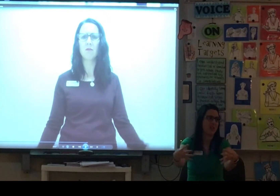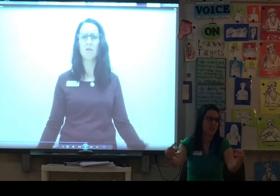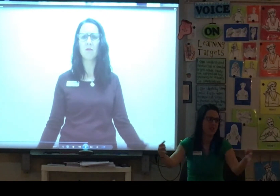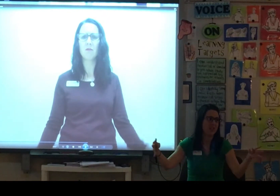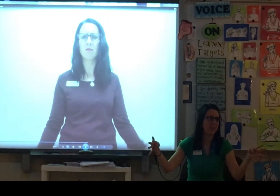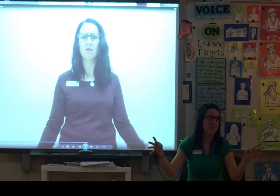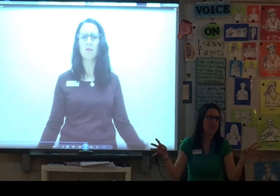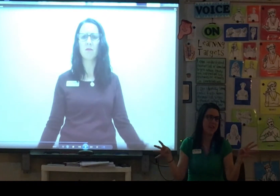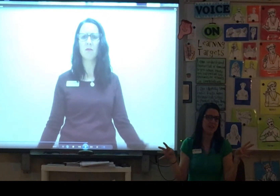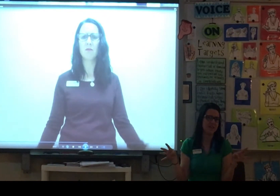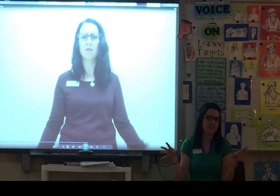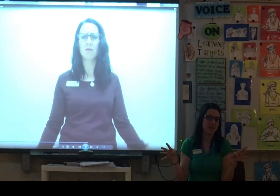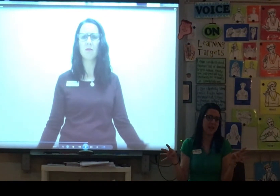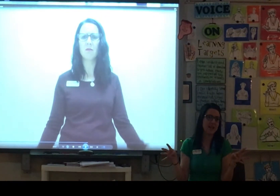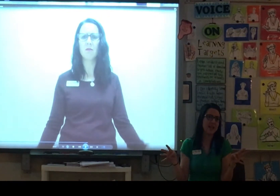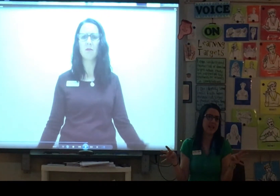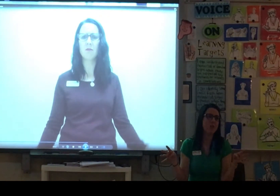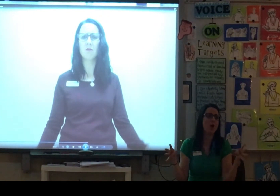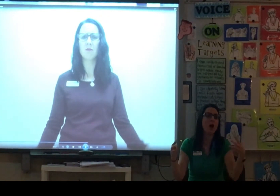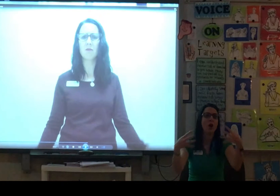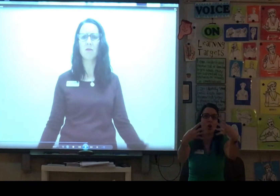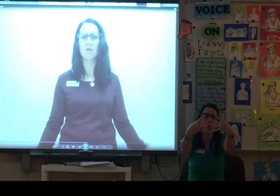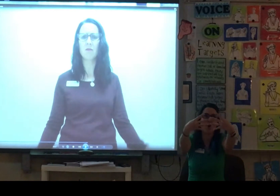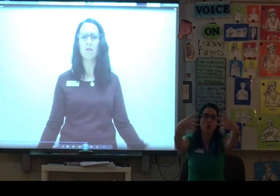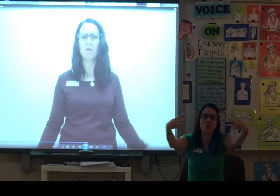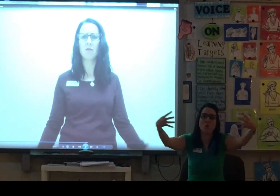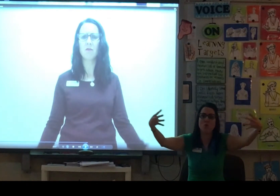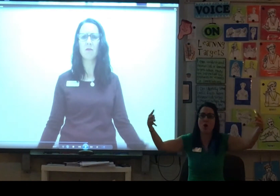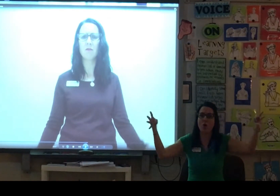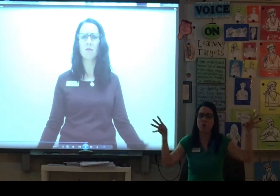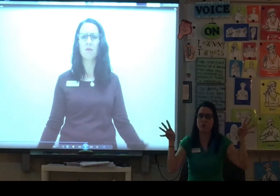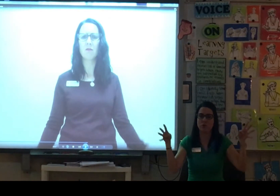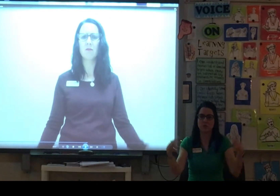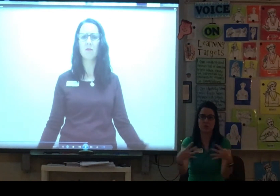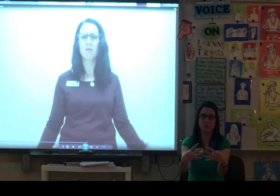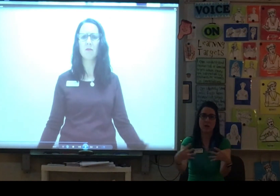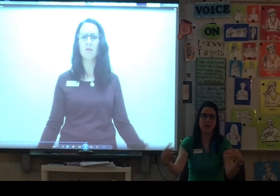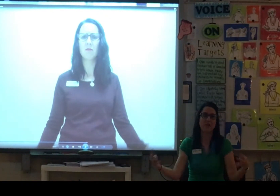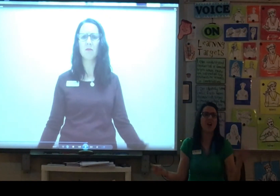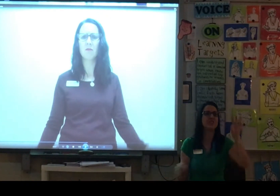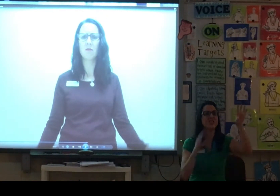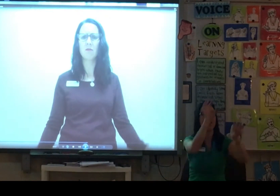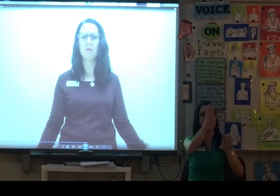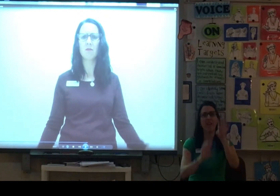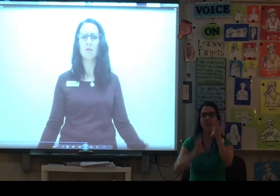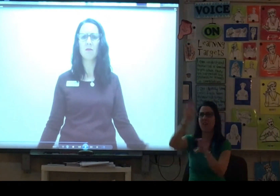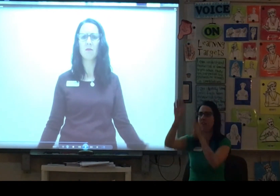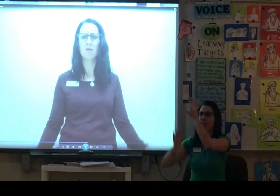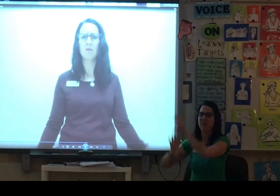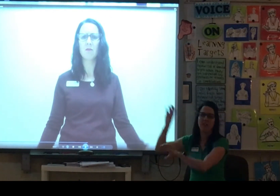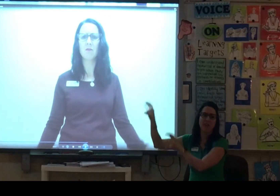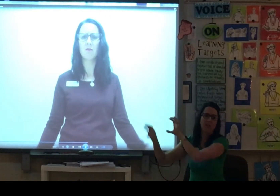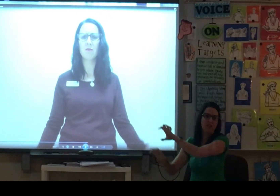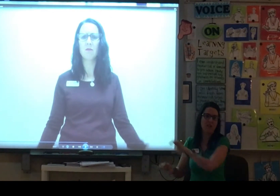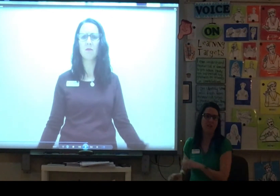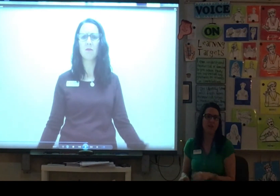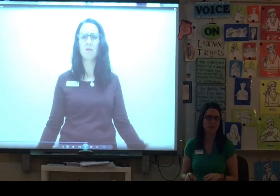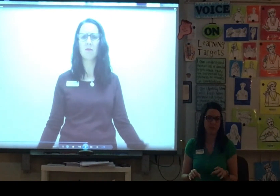walls. Yes. And neat what? Rows. Rows. Okay, they're not just like all over the